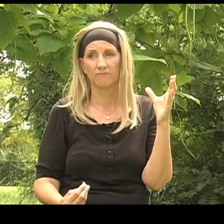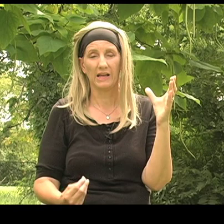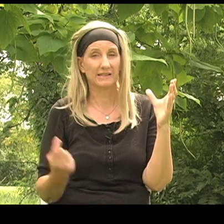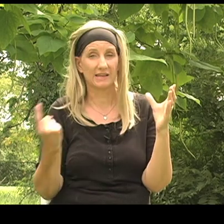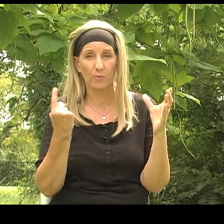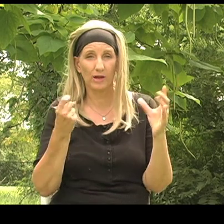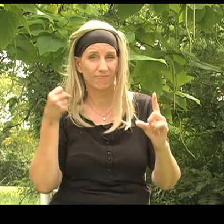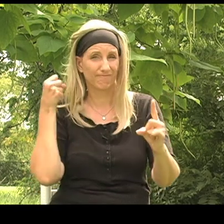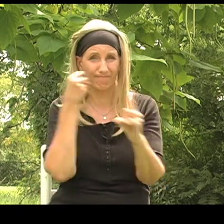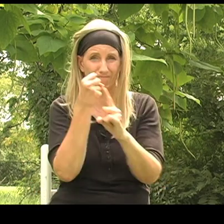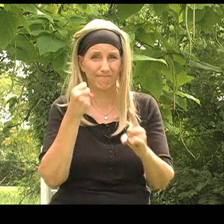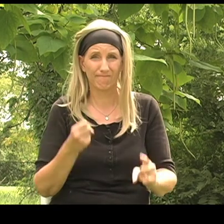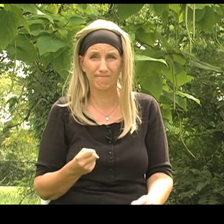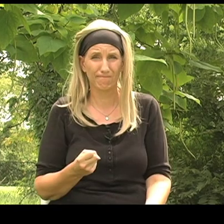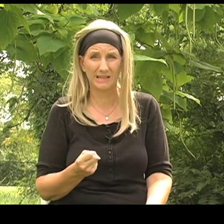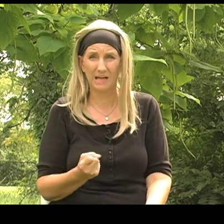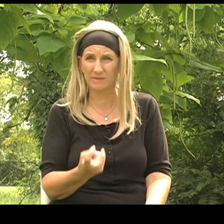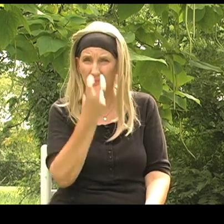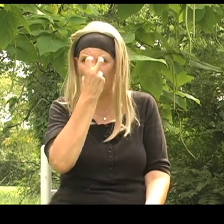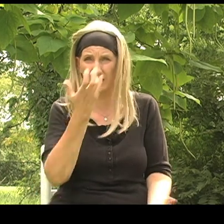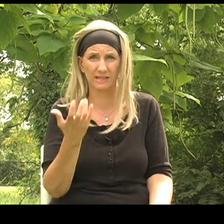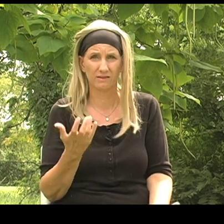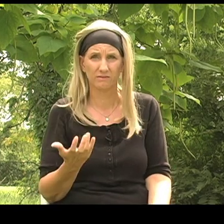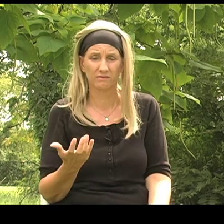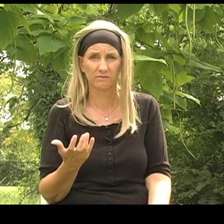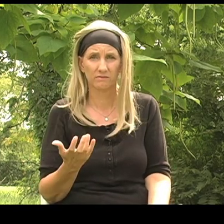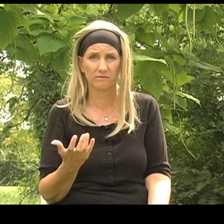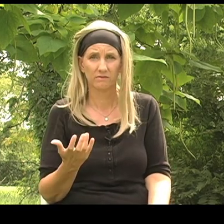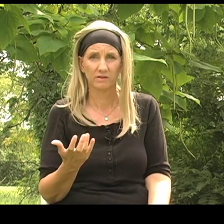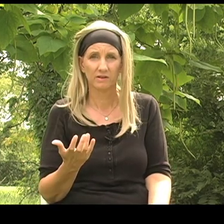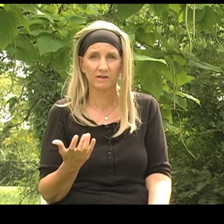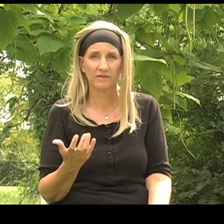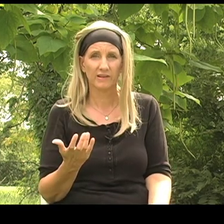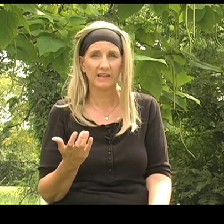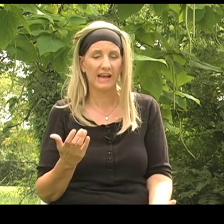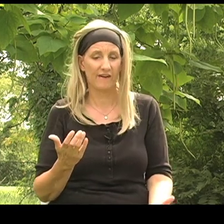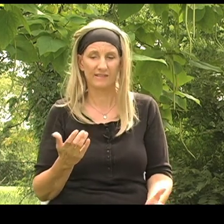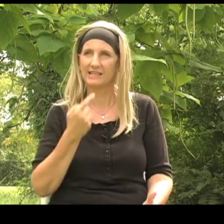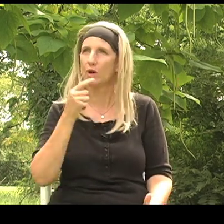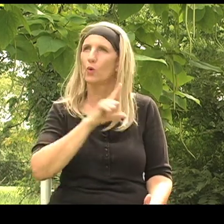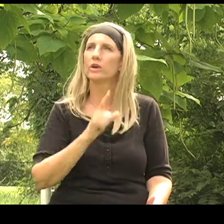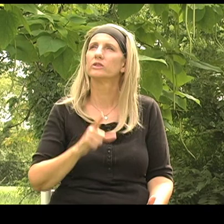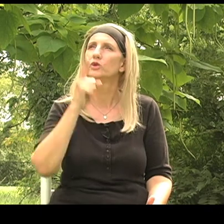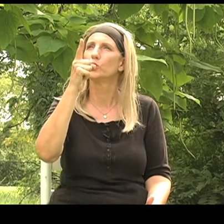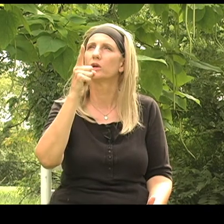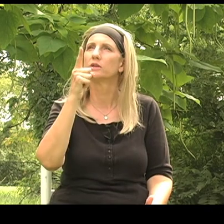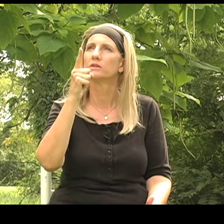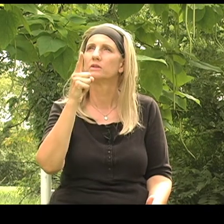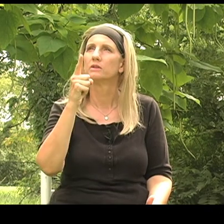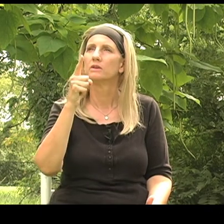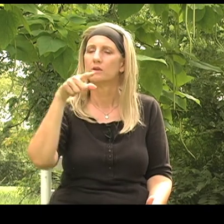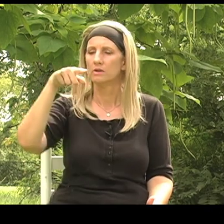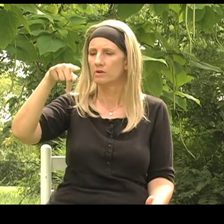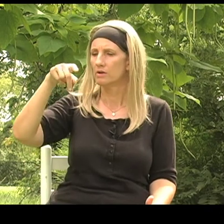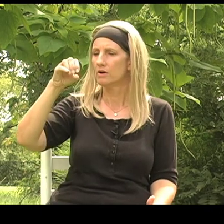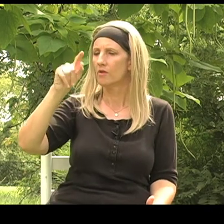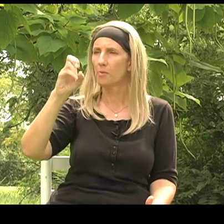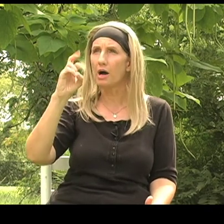Like someone becomes blind. Then they have to say, Lord, you're the